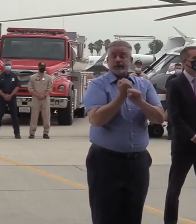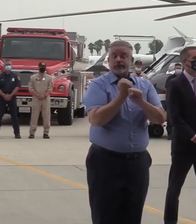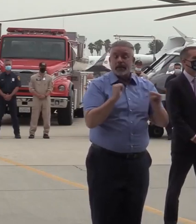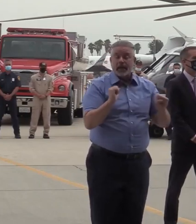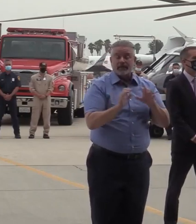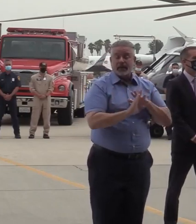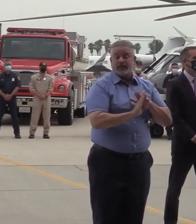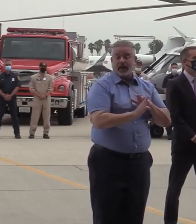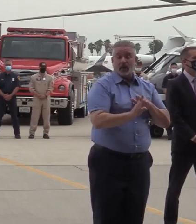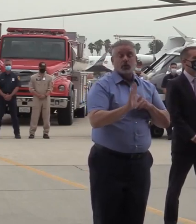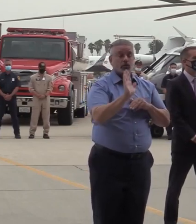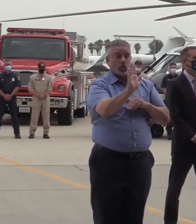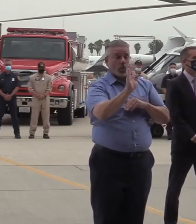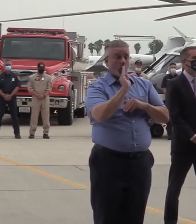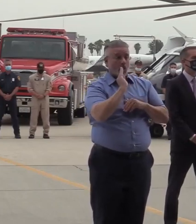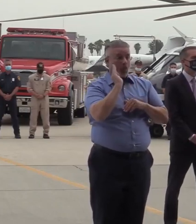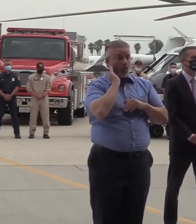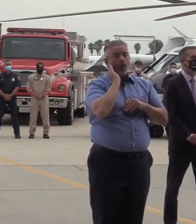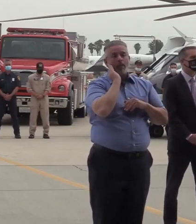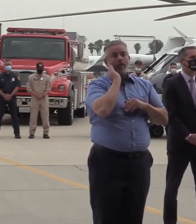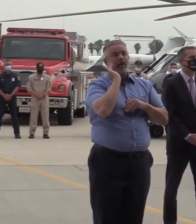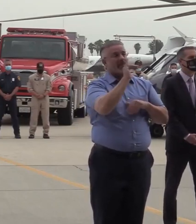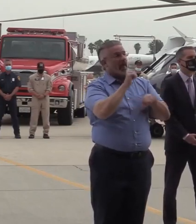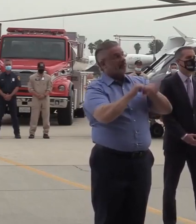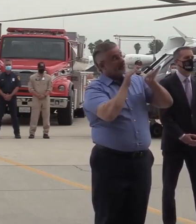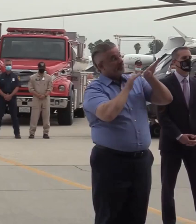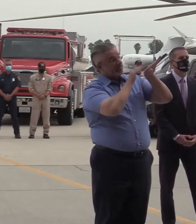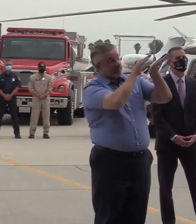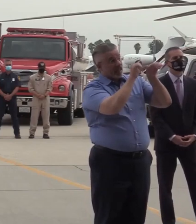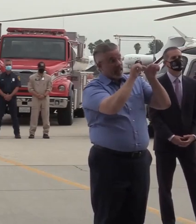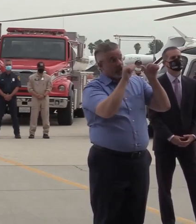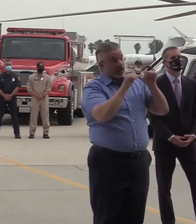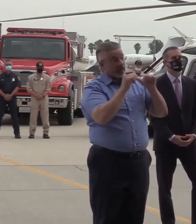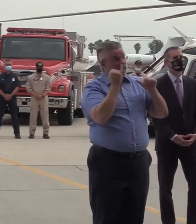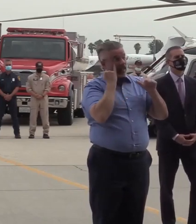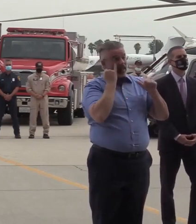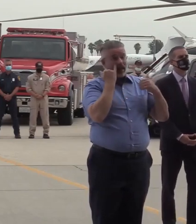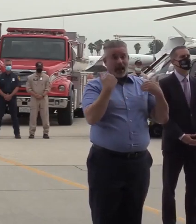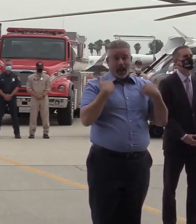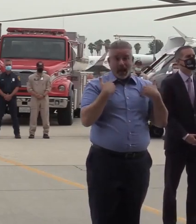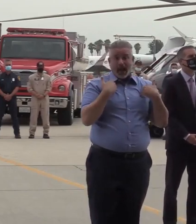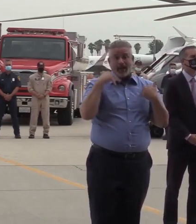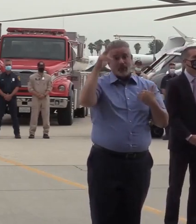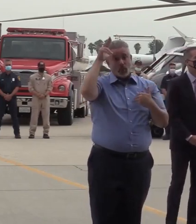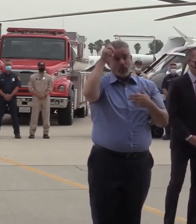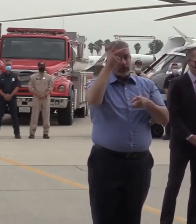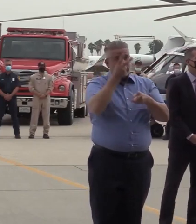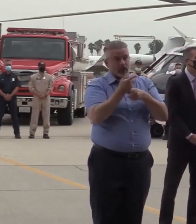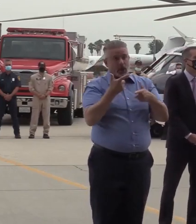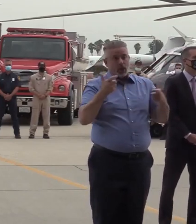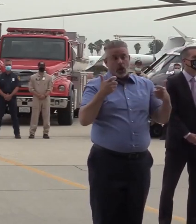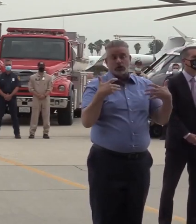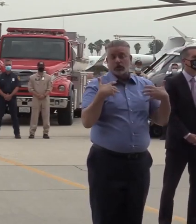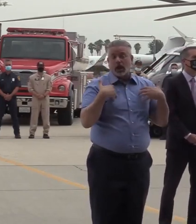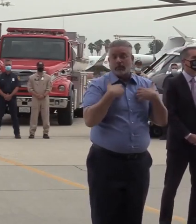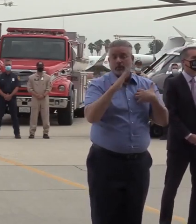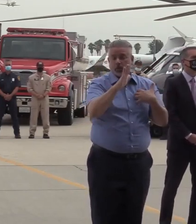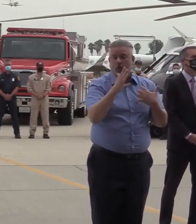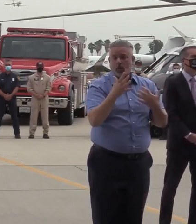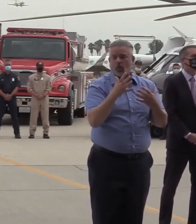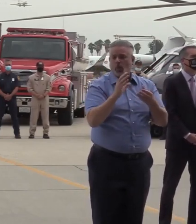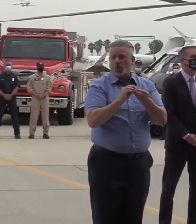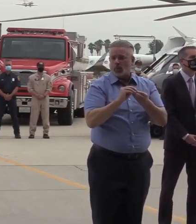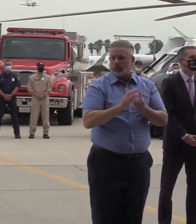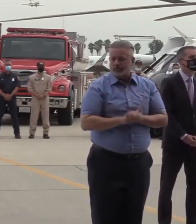safely evacuate your home in these hillside areas if you have equine keeping or large animals in your